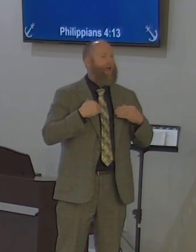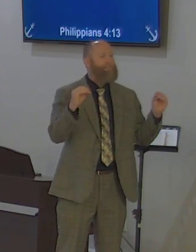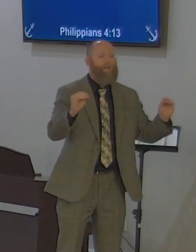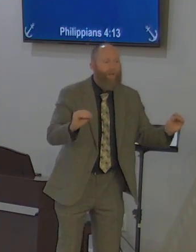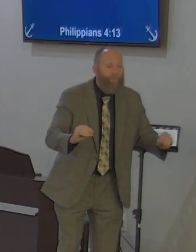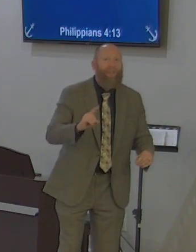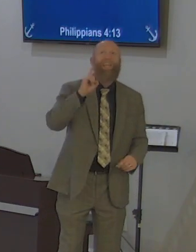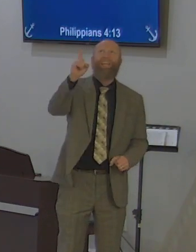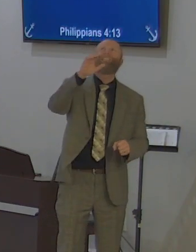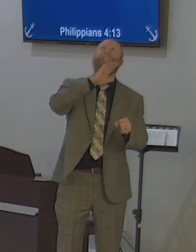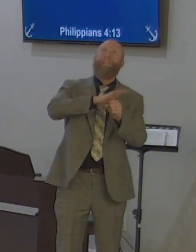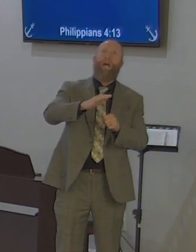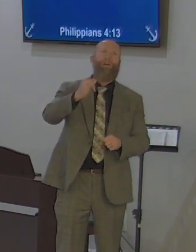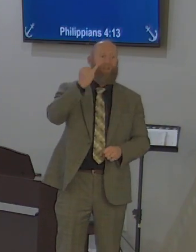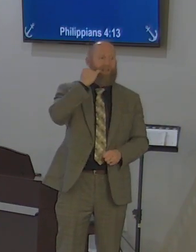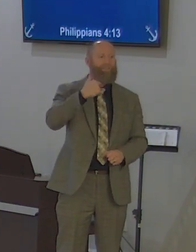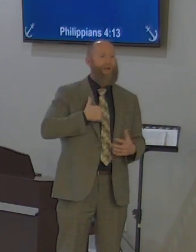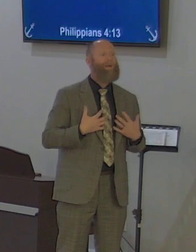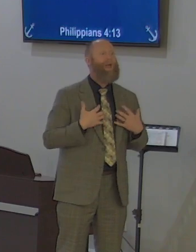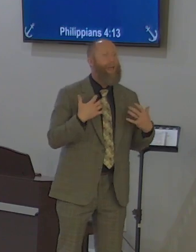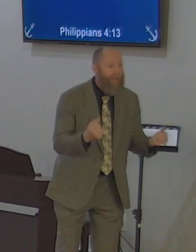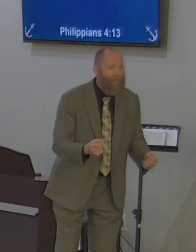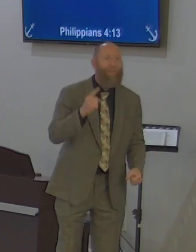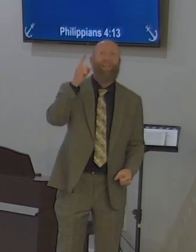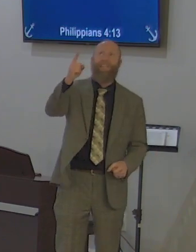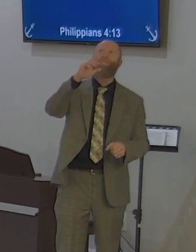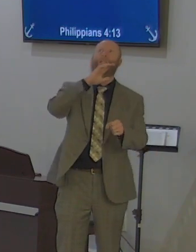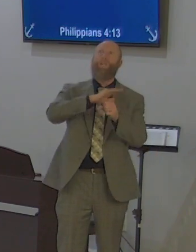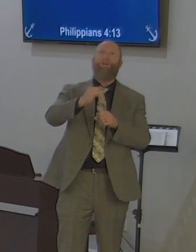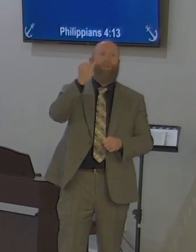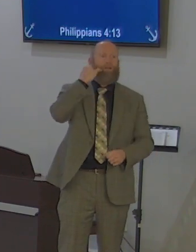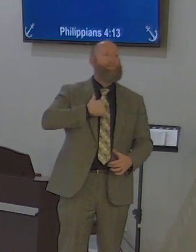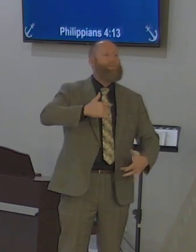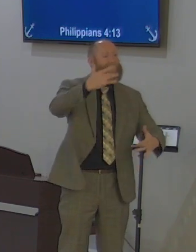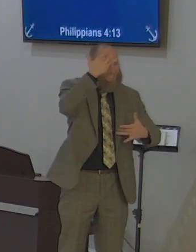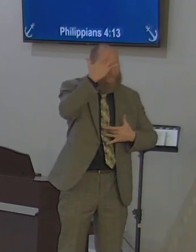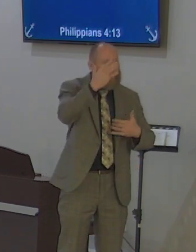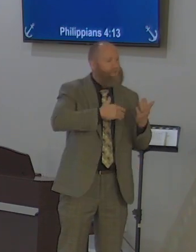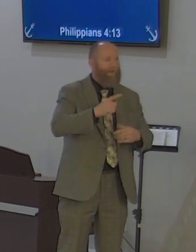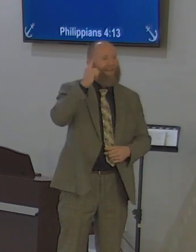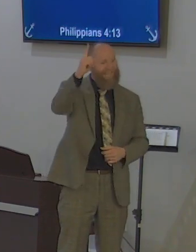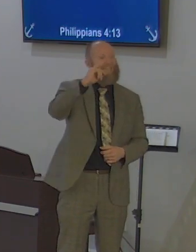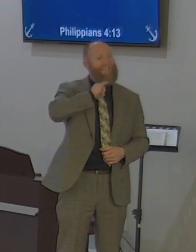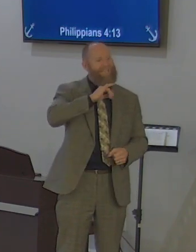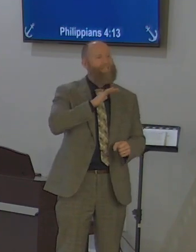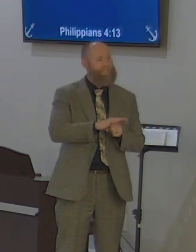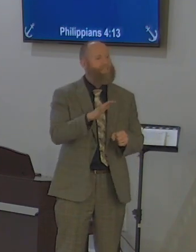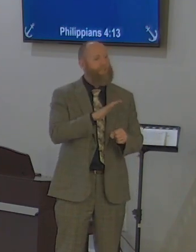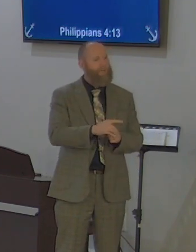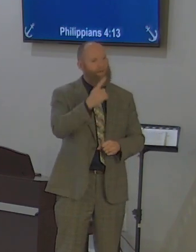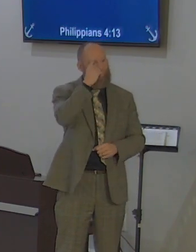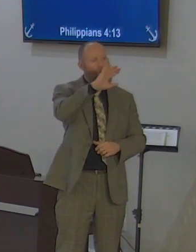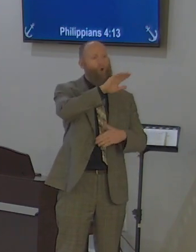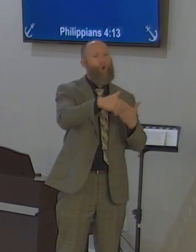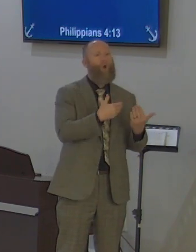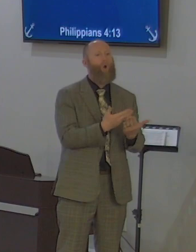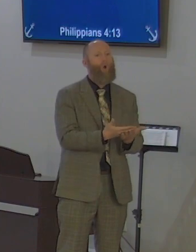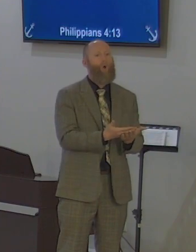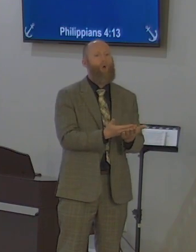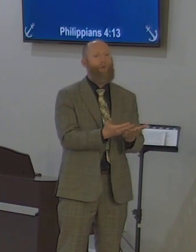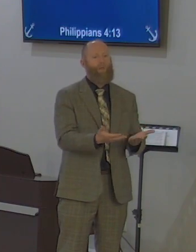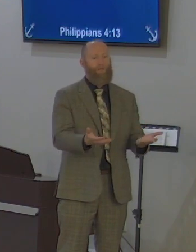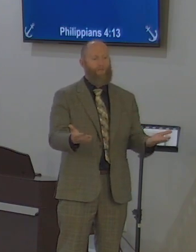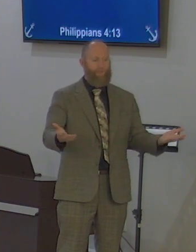when you're at home. He's enough when you're struggling to get back there. The all-sufficient Christ is sufficient for all things.